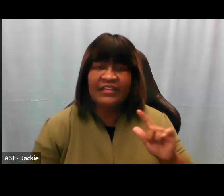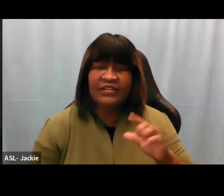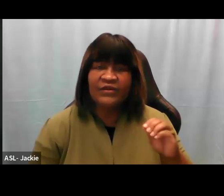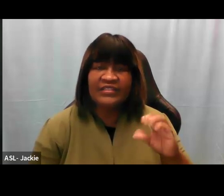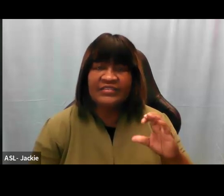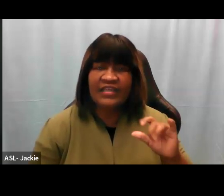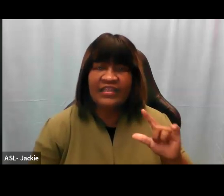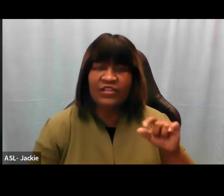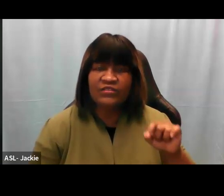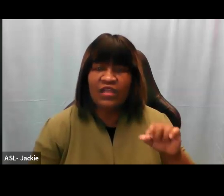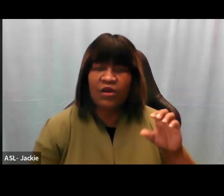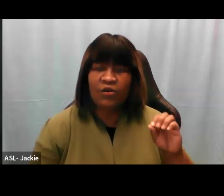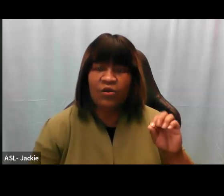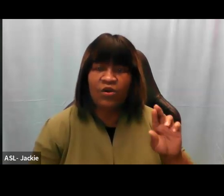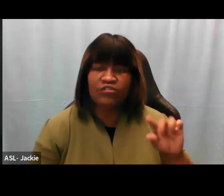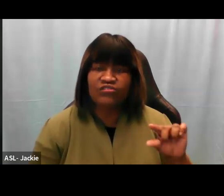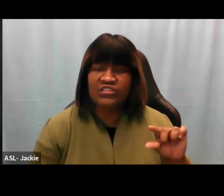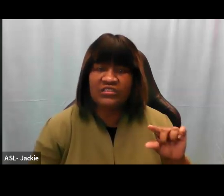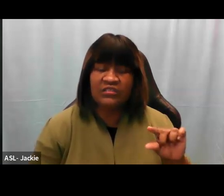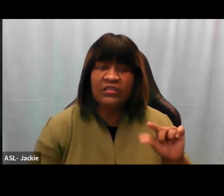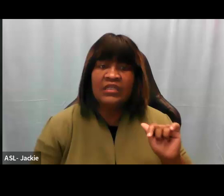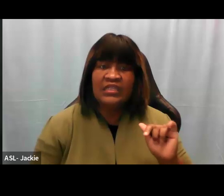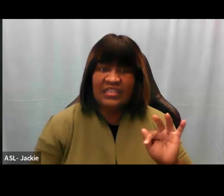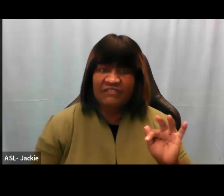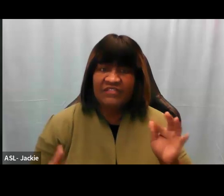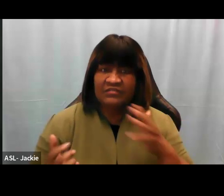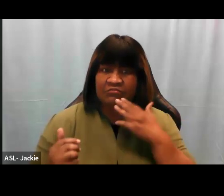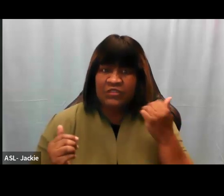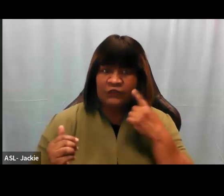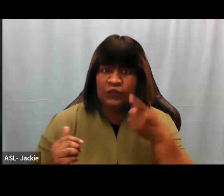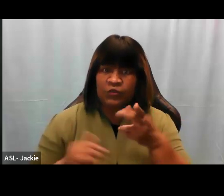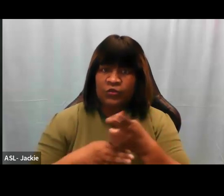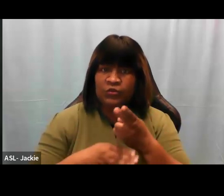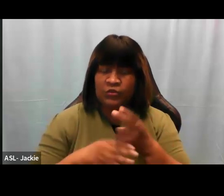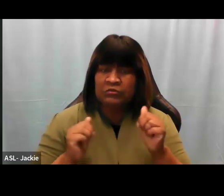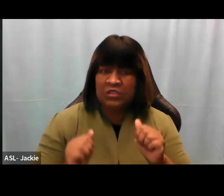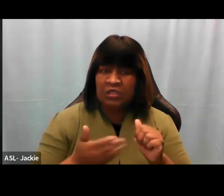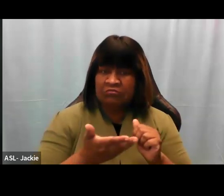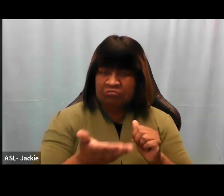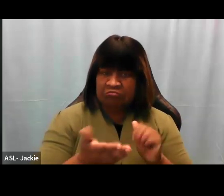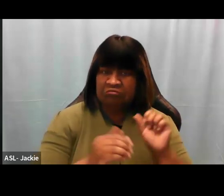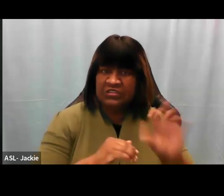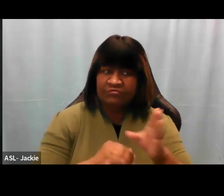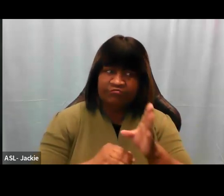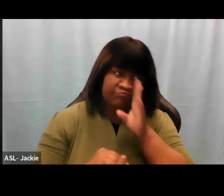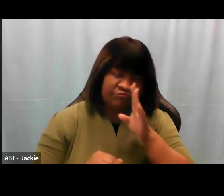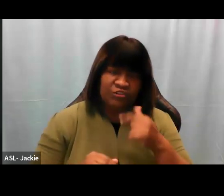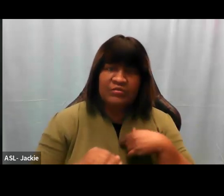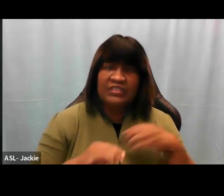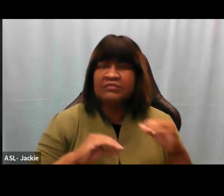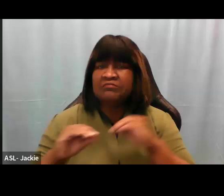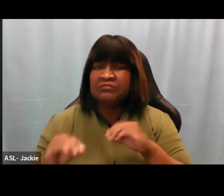mary-kate@nicl.org. And if that's more accessible to you, we will put that in the chat as